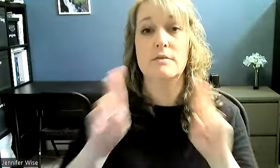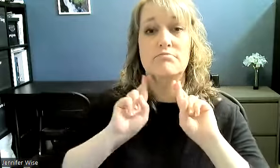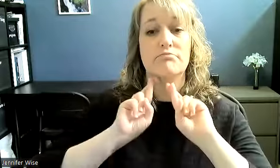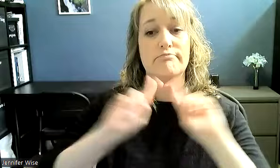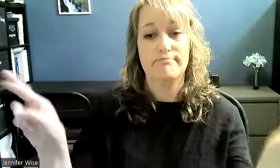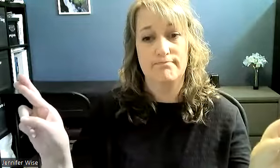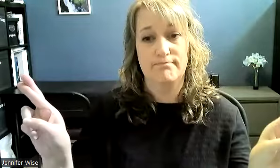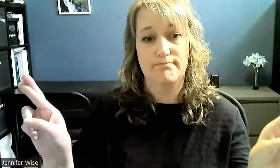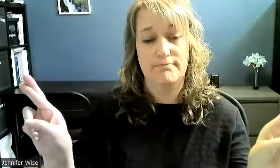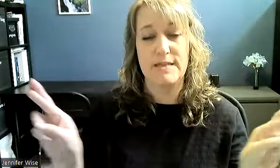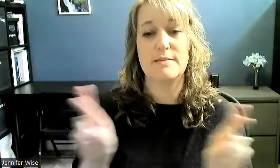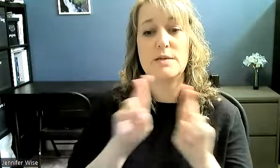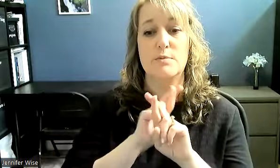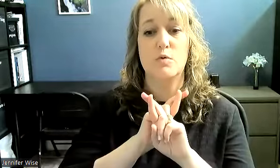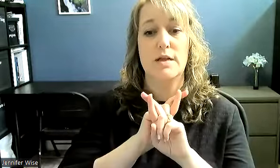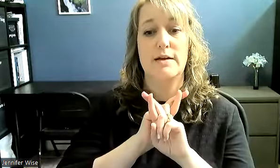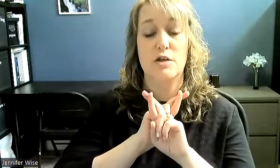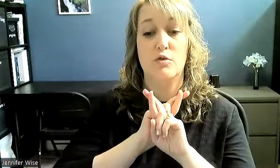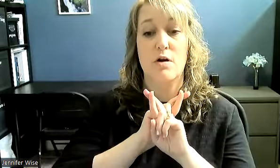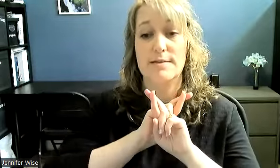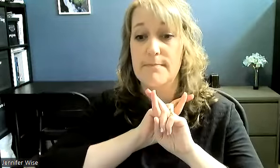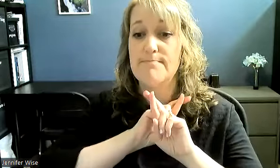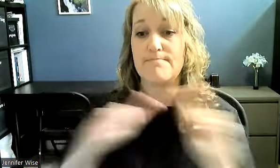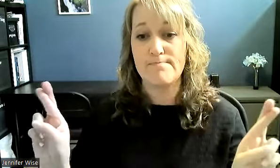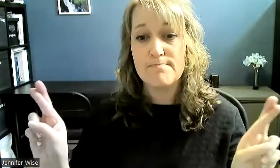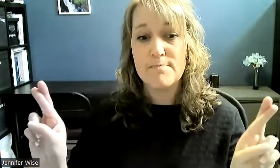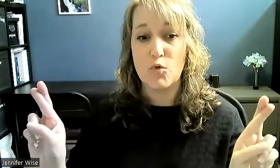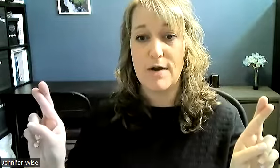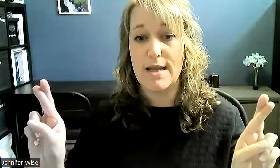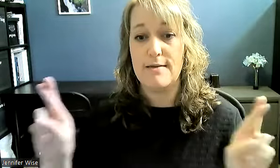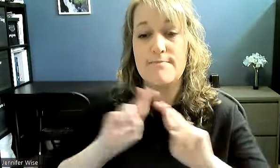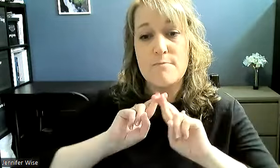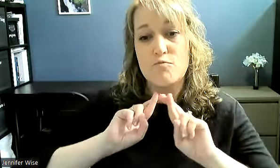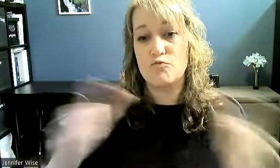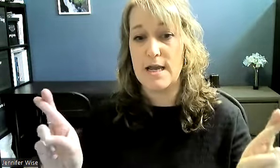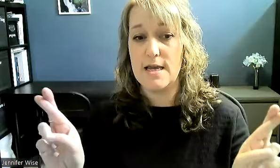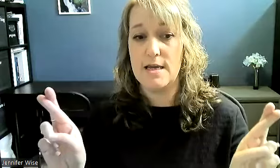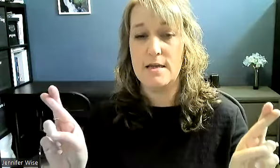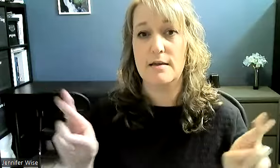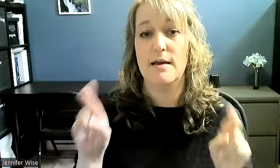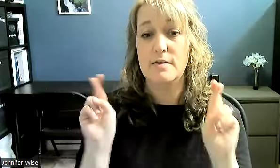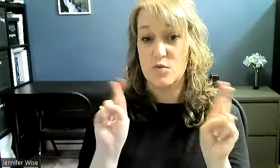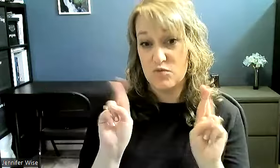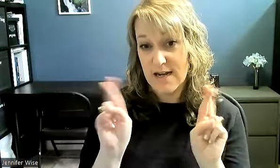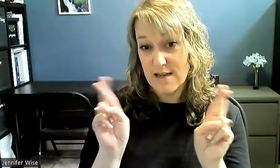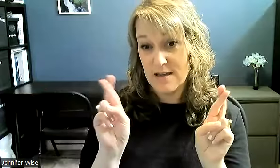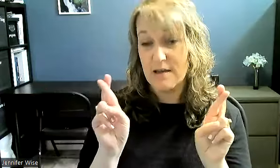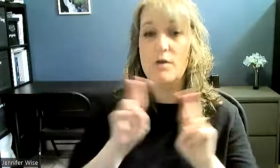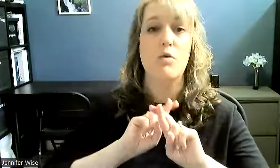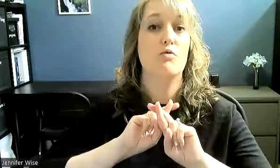And sometimes people will actually cross them, ready. Okay, so ready,